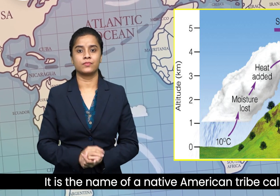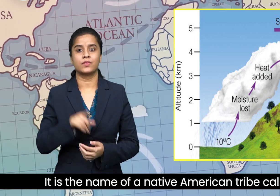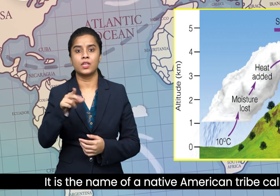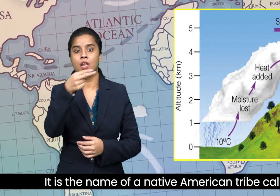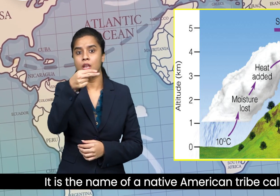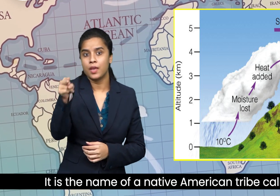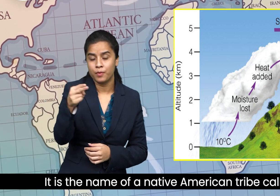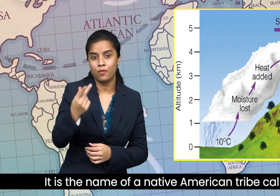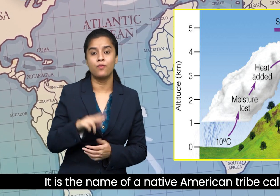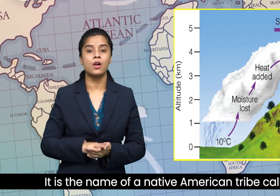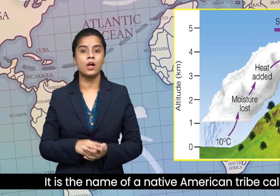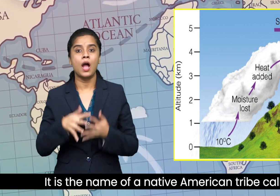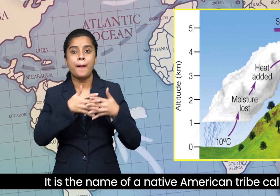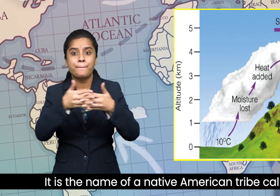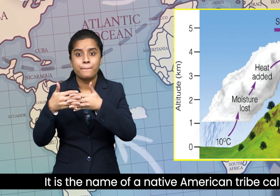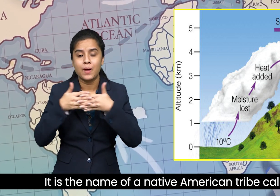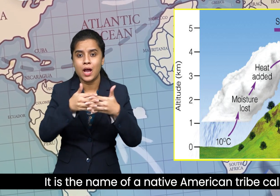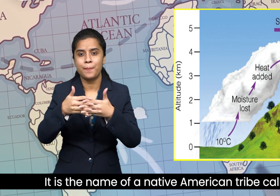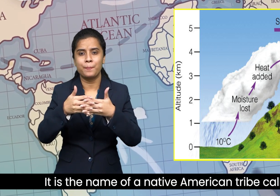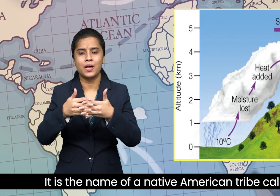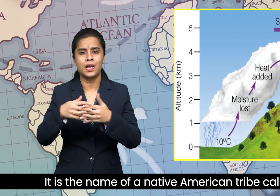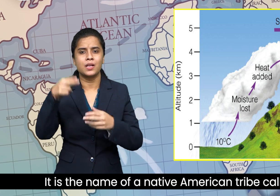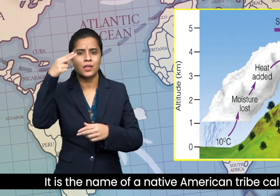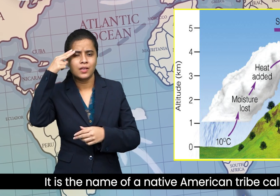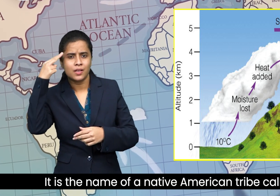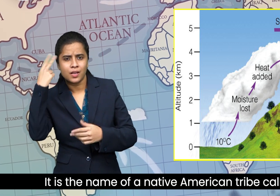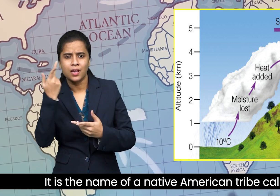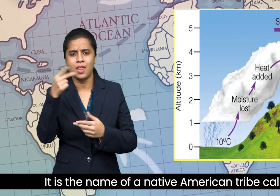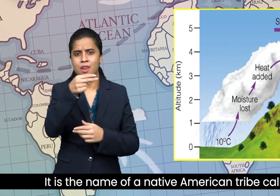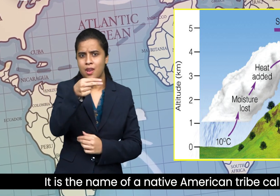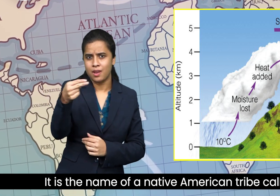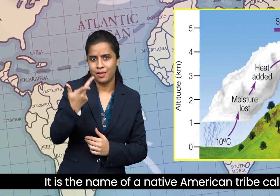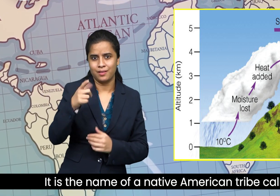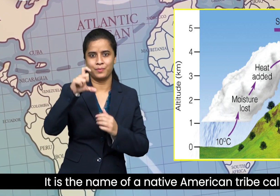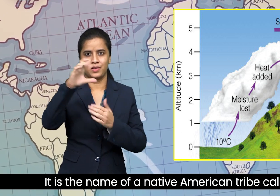It is the name of a Native American tribe called the Chinook.